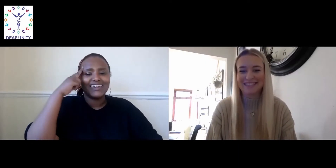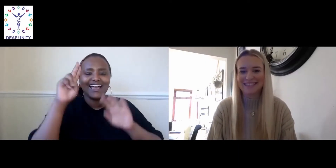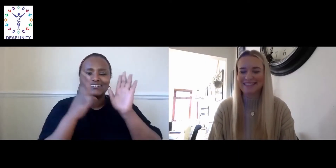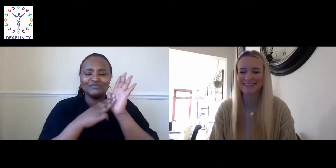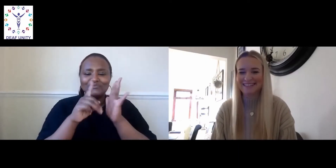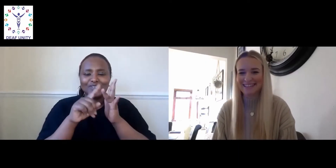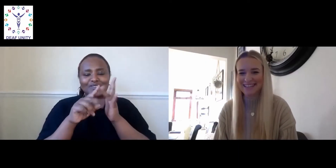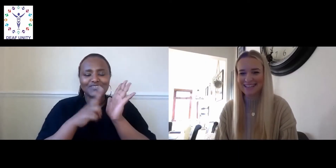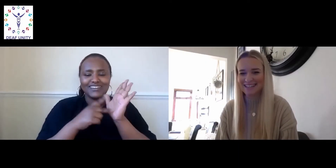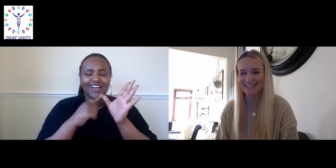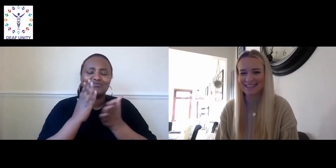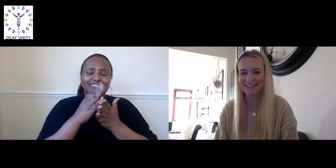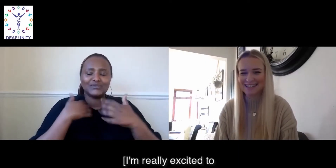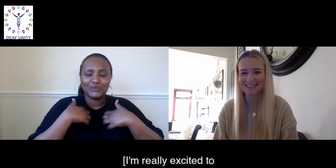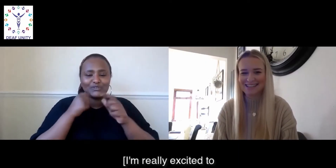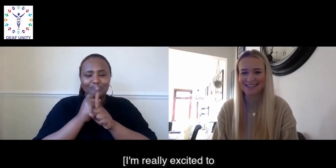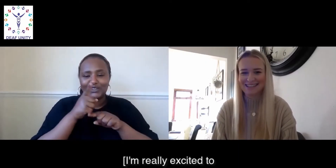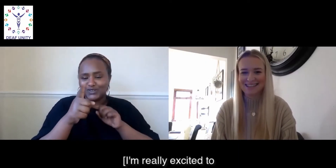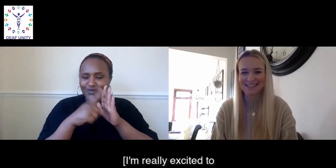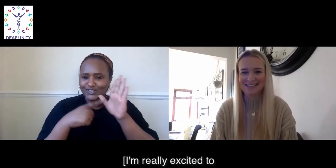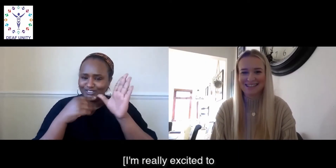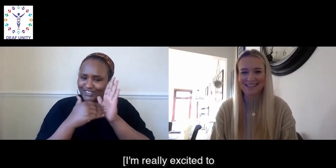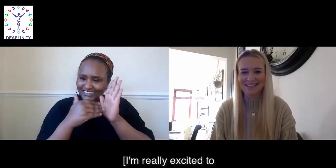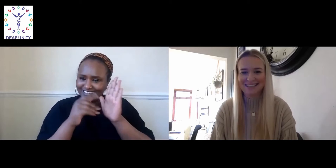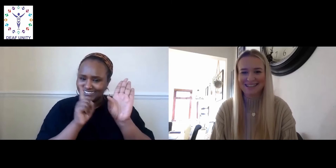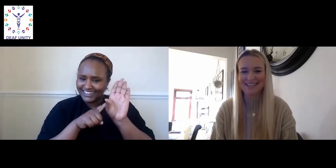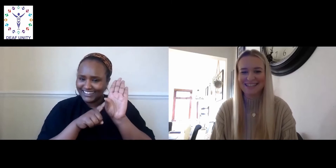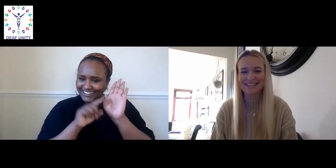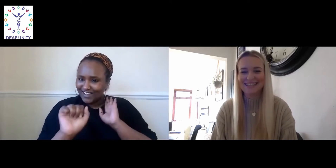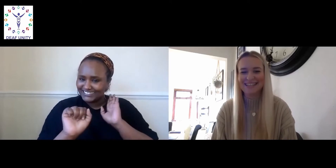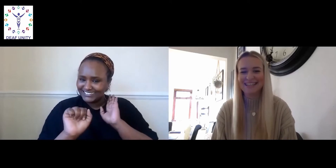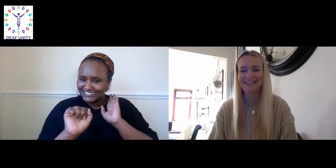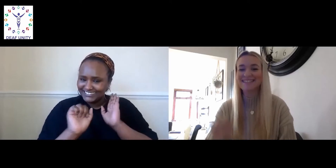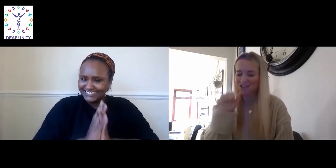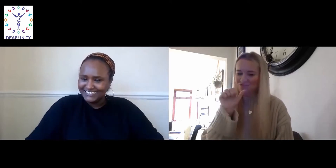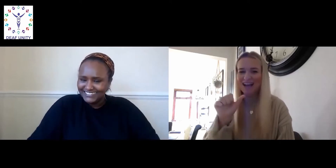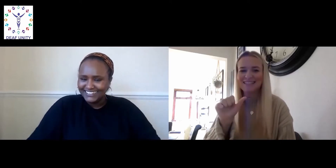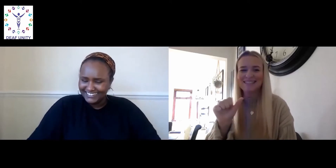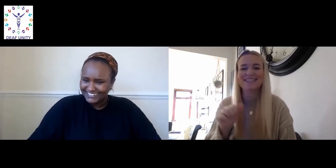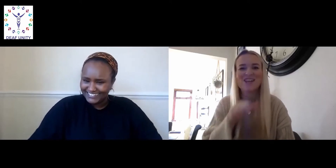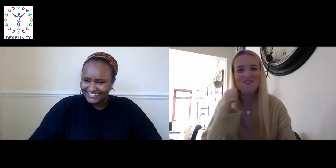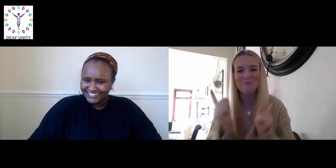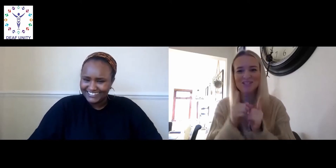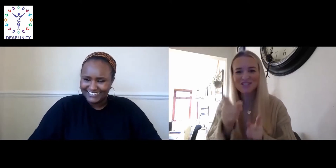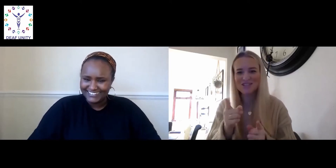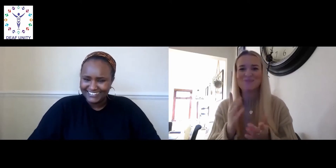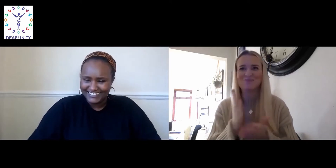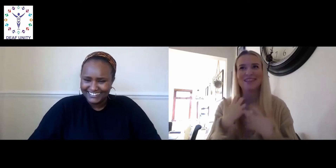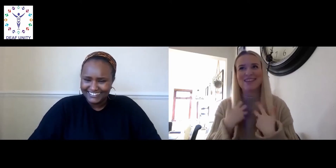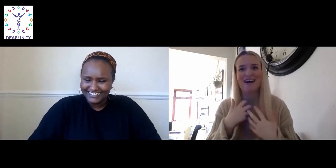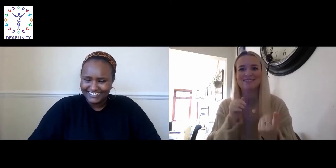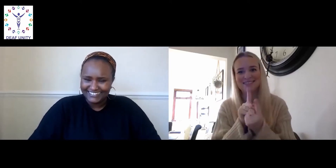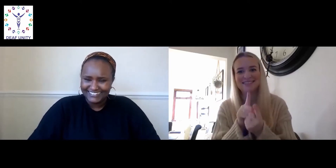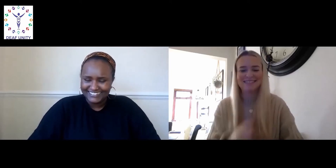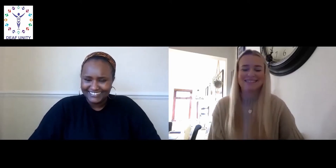Hi, my name is Moona. I'm really excited to talk to you today, Jazzy. That's right, isn't it? Yep, that's right. Lovely to meet you. I'm